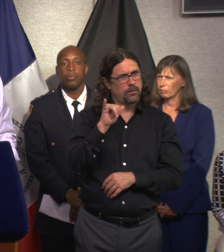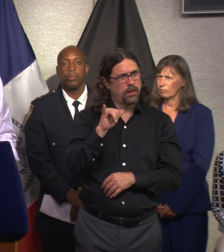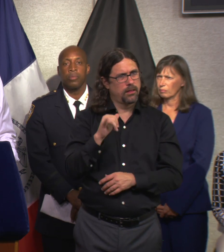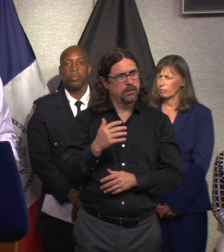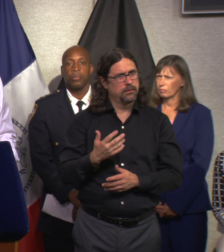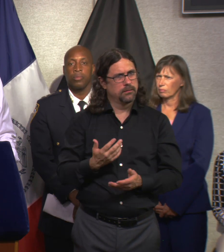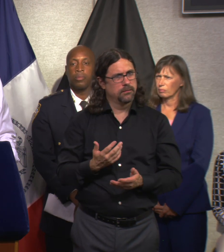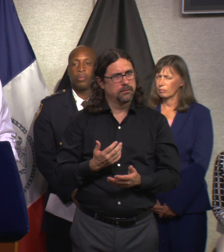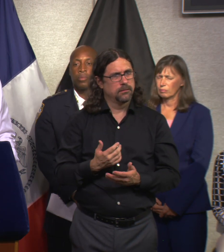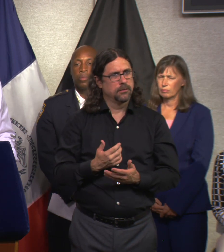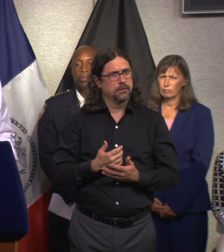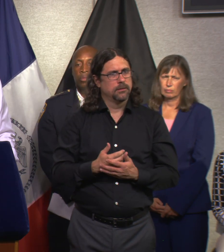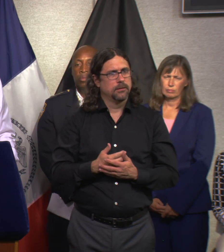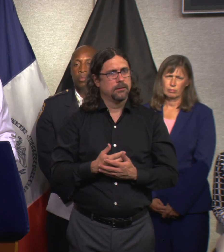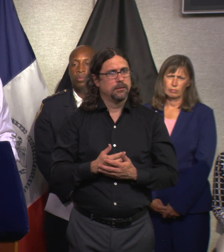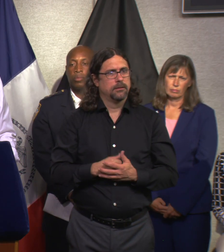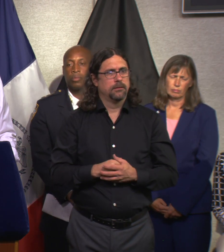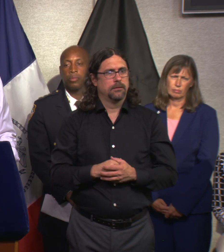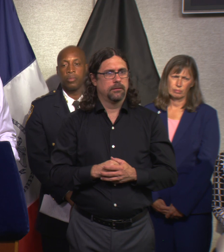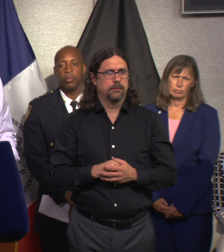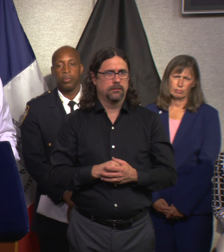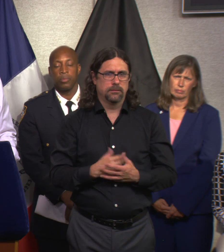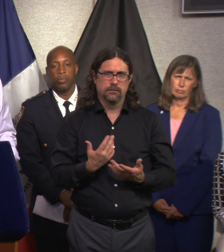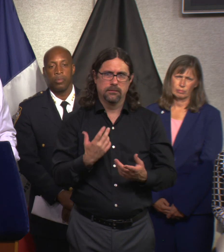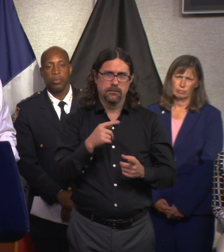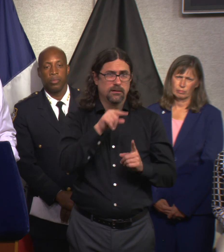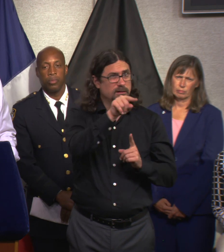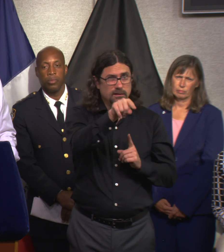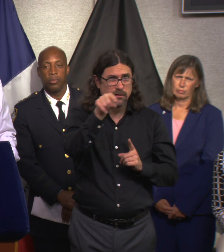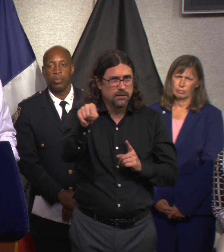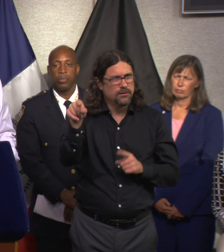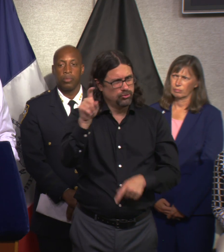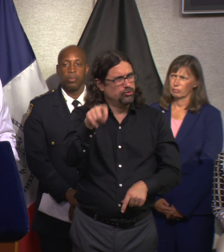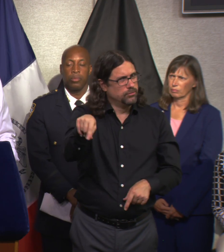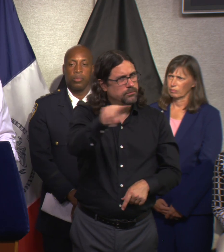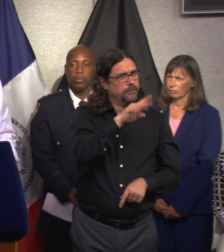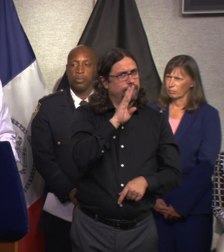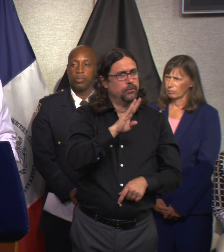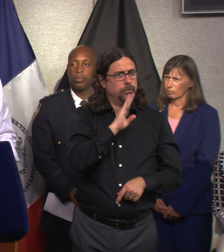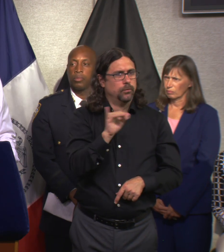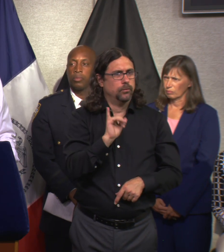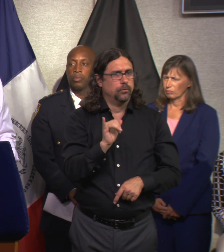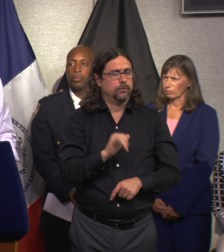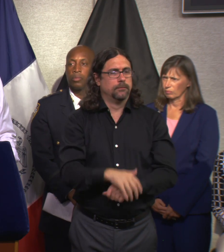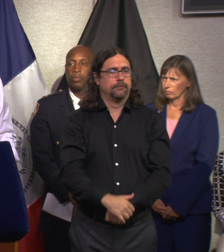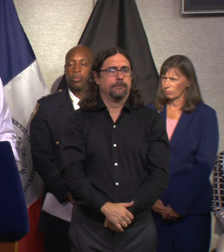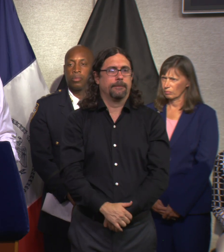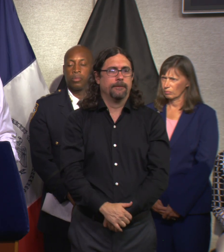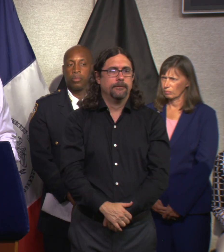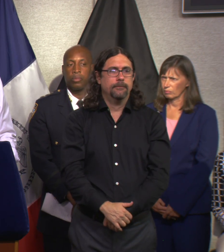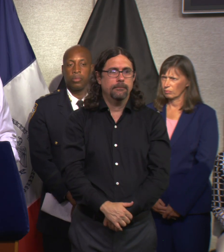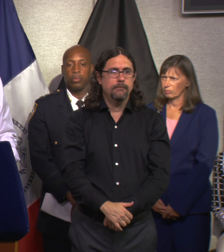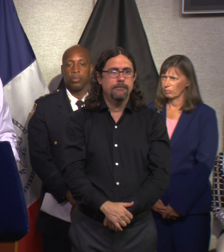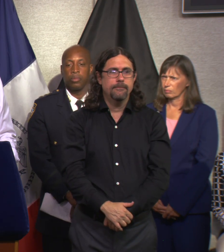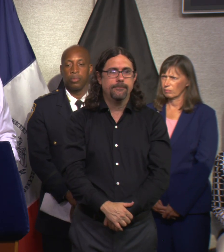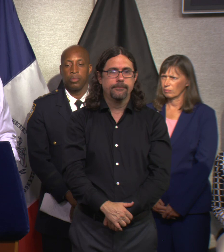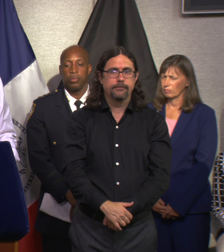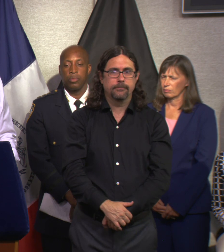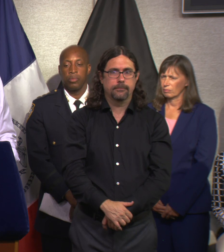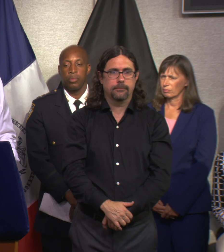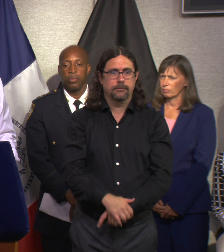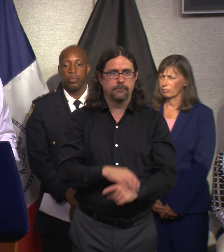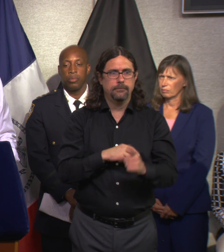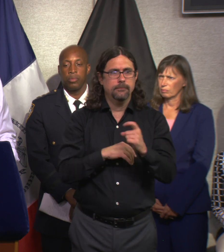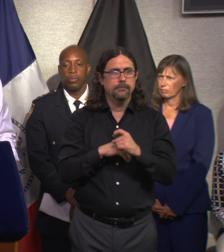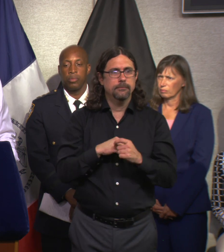They should be frustrated. So what have you been told about why those 49 don't? I don't have a good answer. I want a good answer.